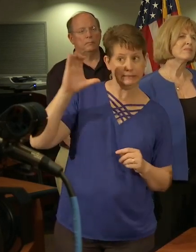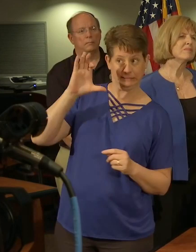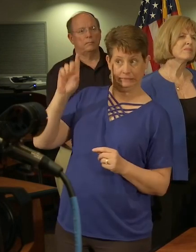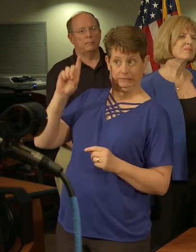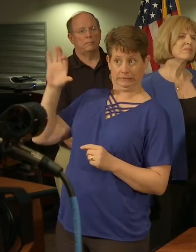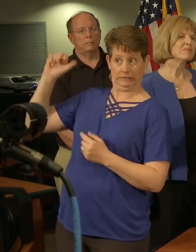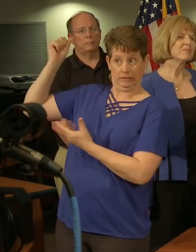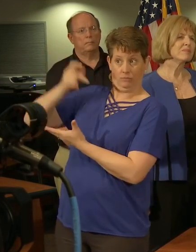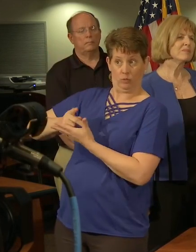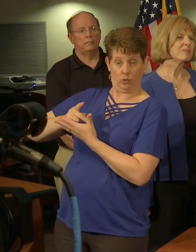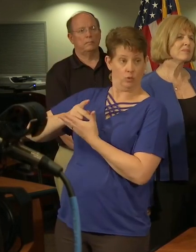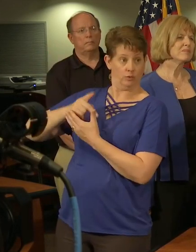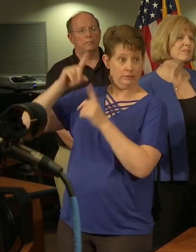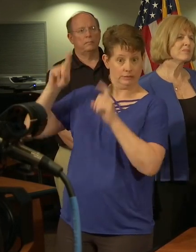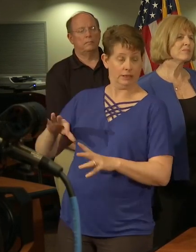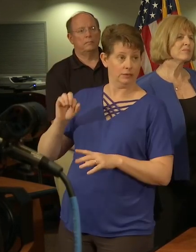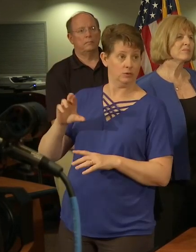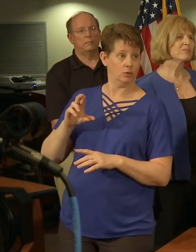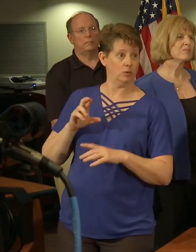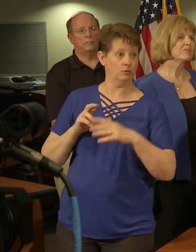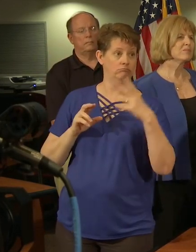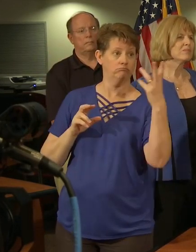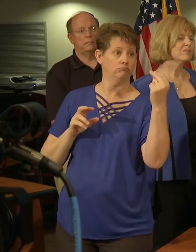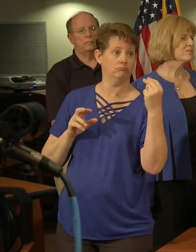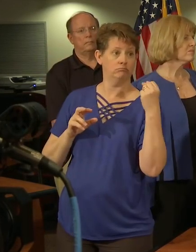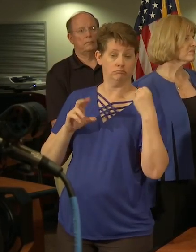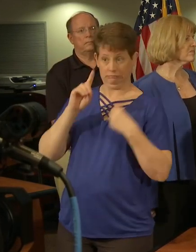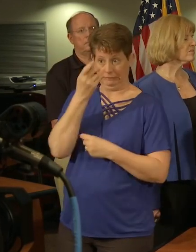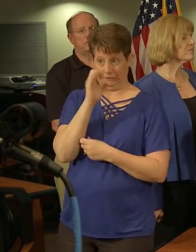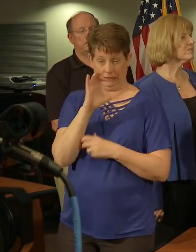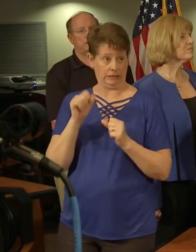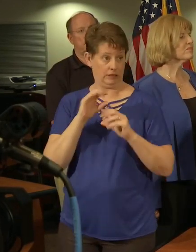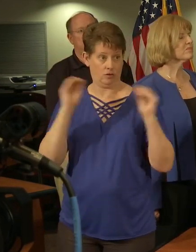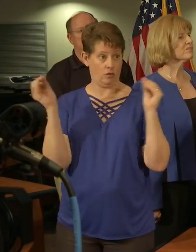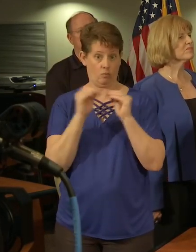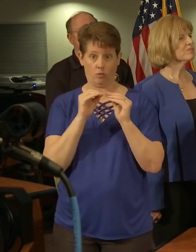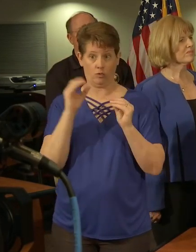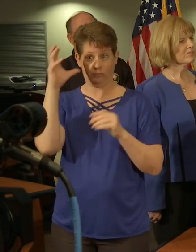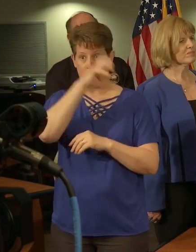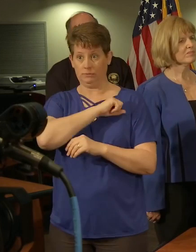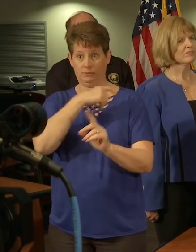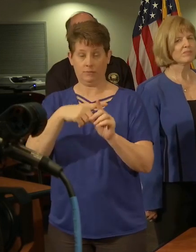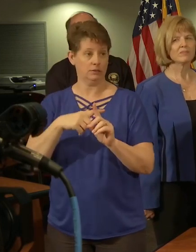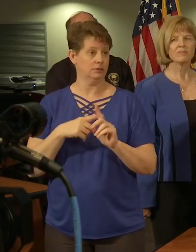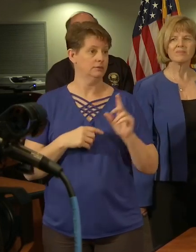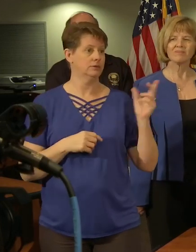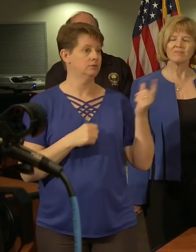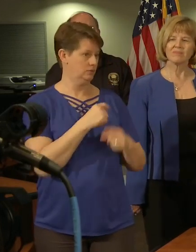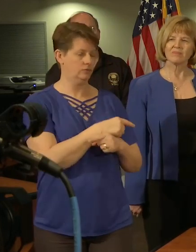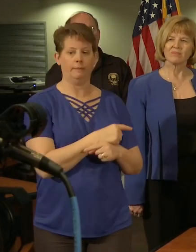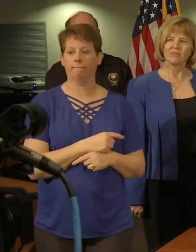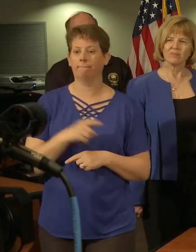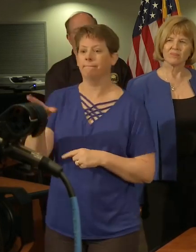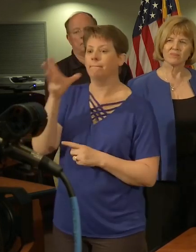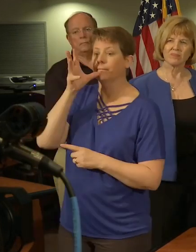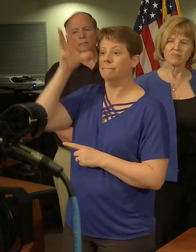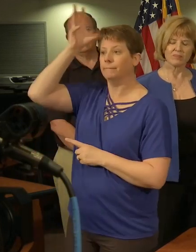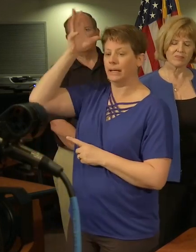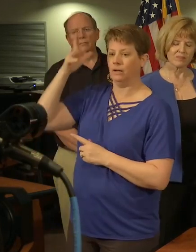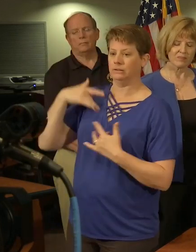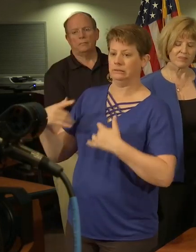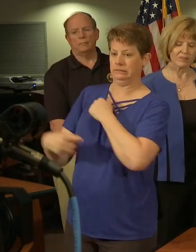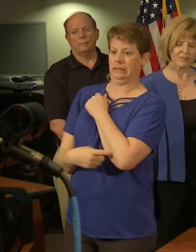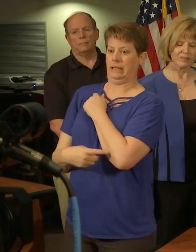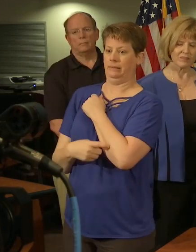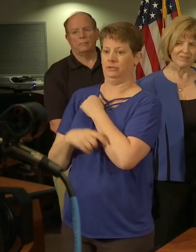CDC still need to approve tests, no. Or can DHEC take from there's no more presumptive positive? That's right. Parents may be tempted to